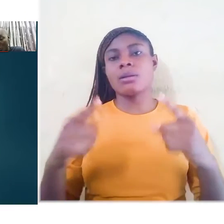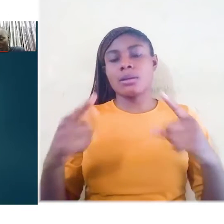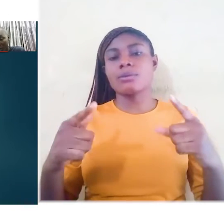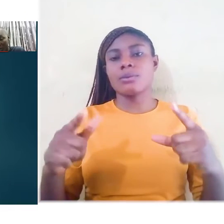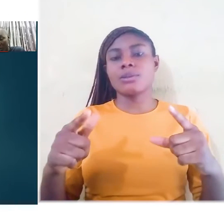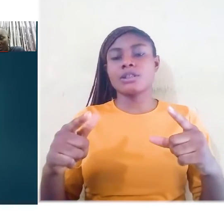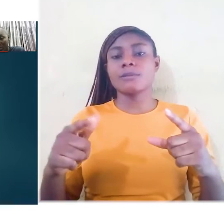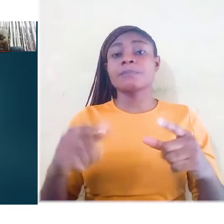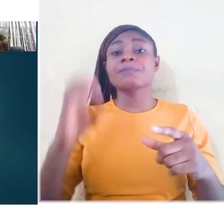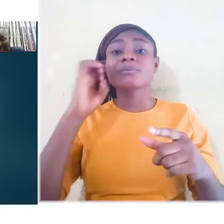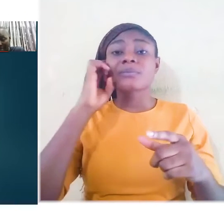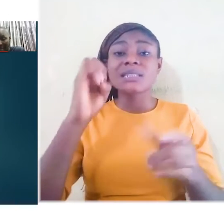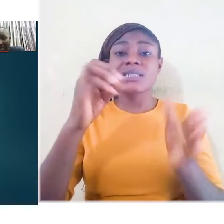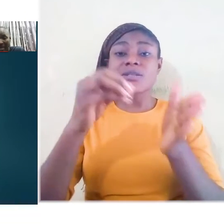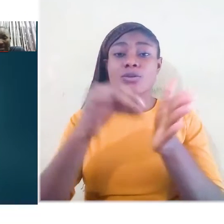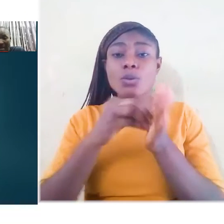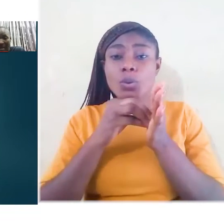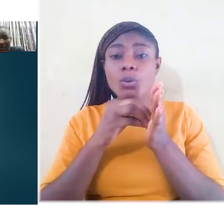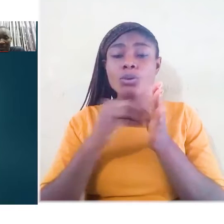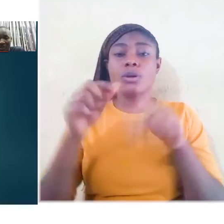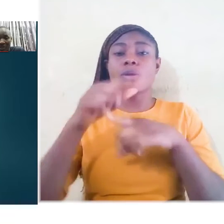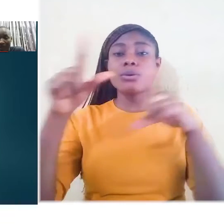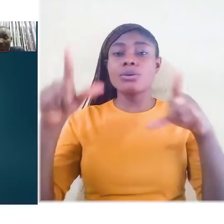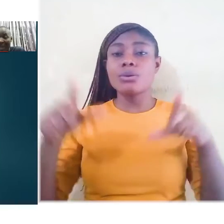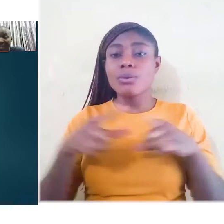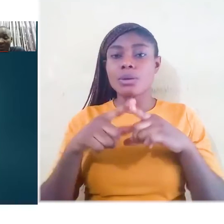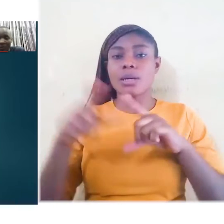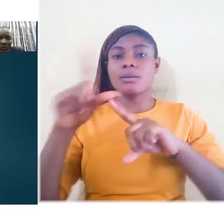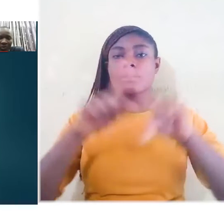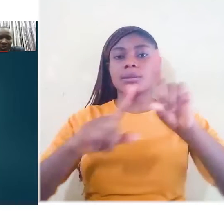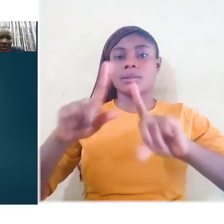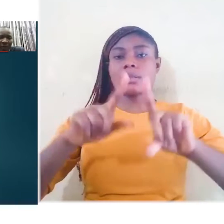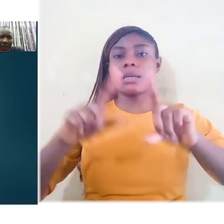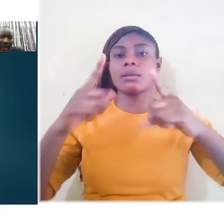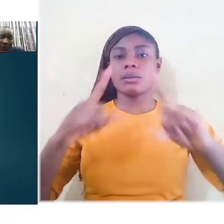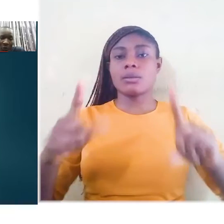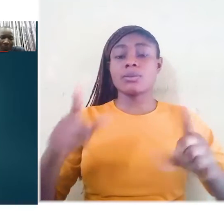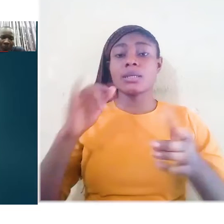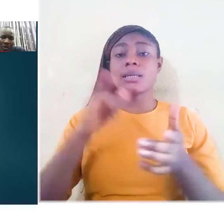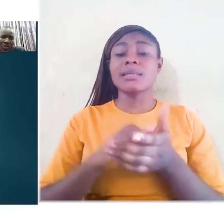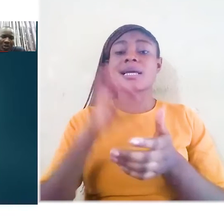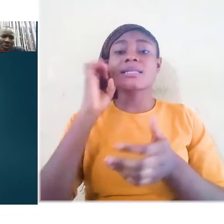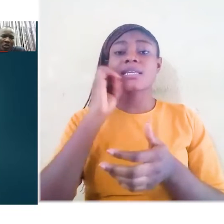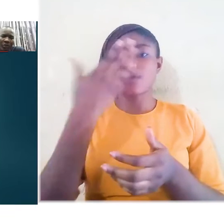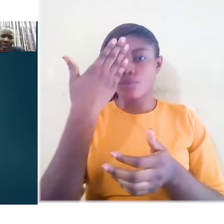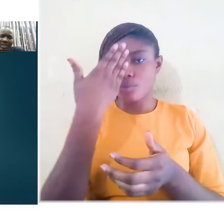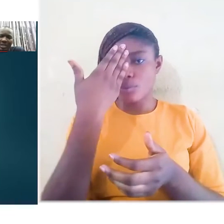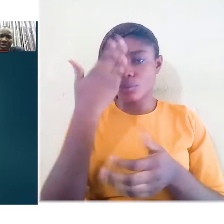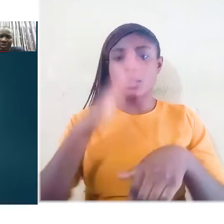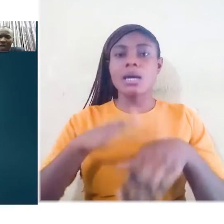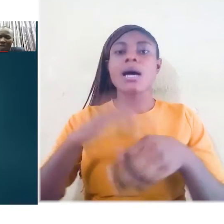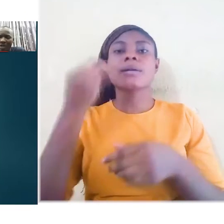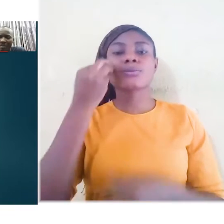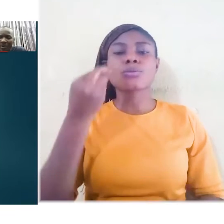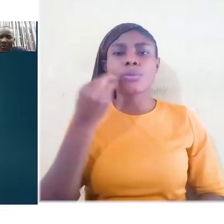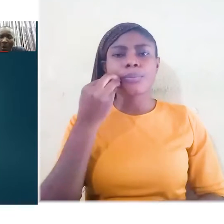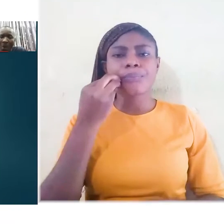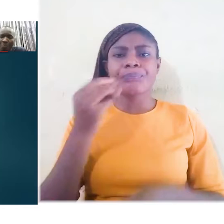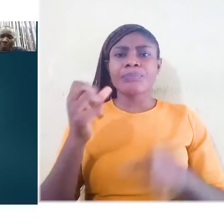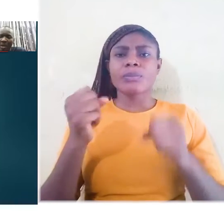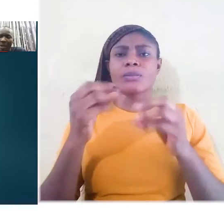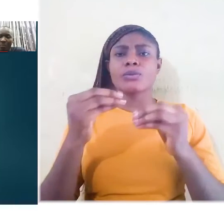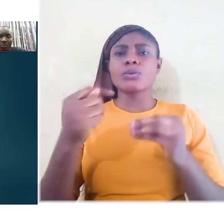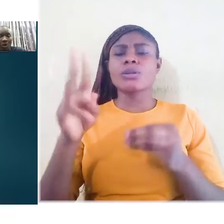his own indigenous sign language that he knows at home. So the use of ASL does not actually